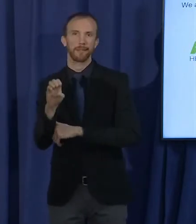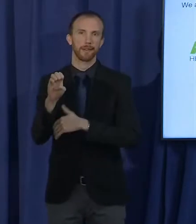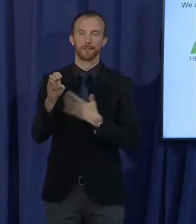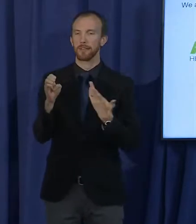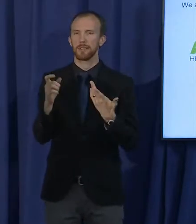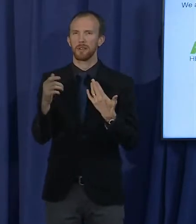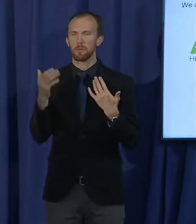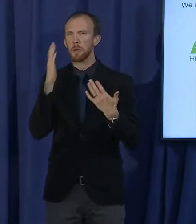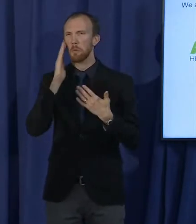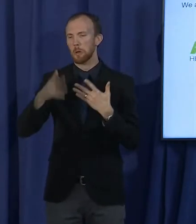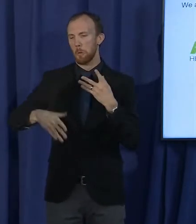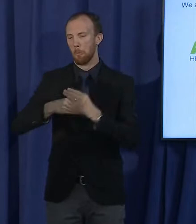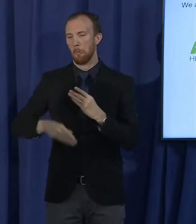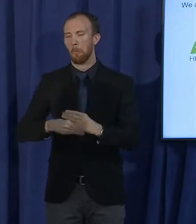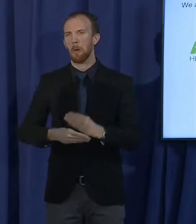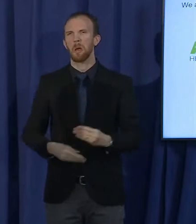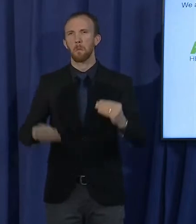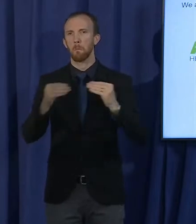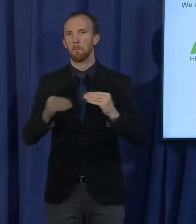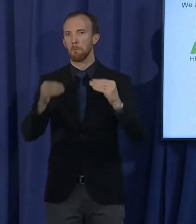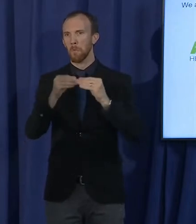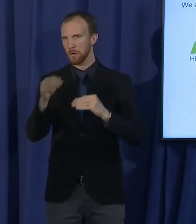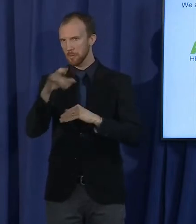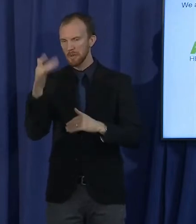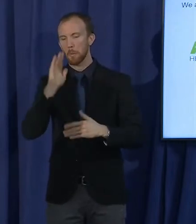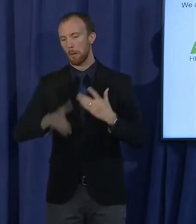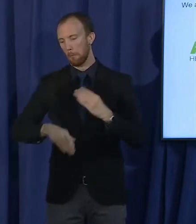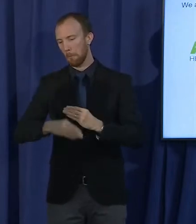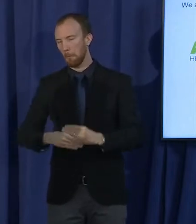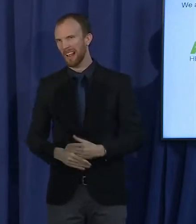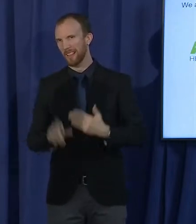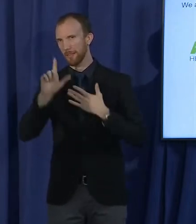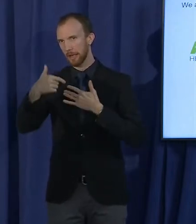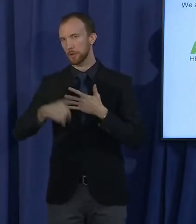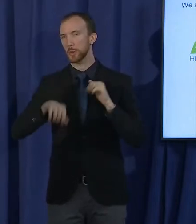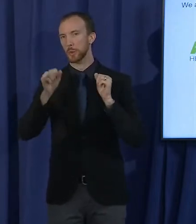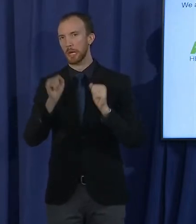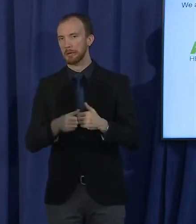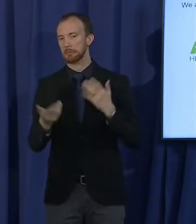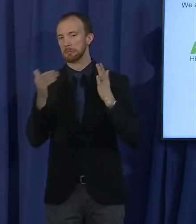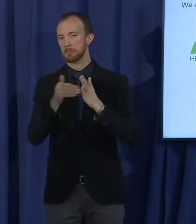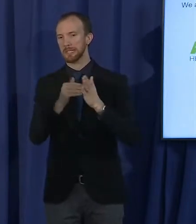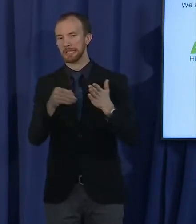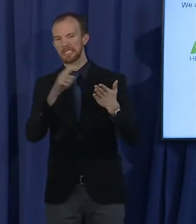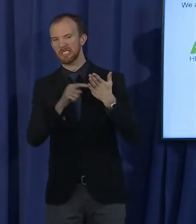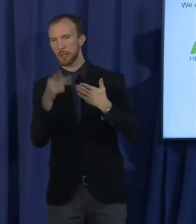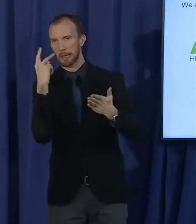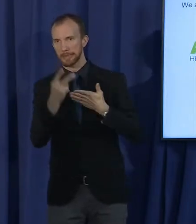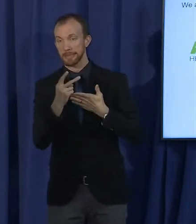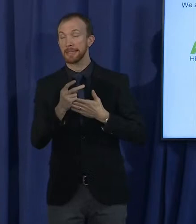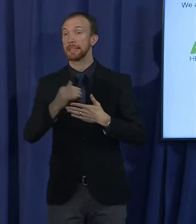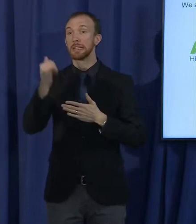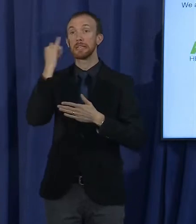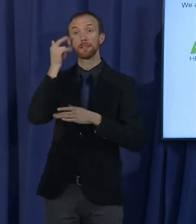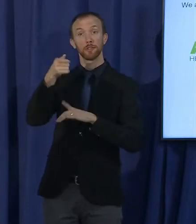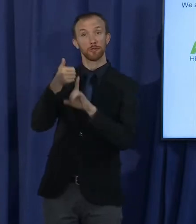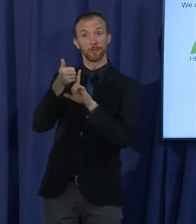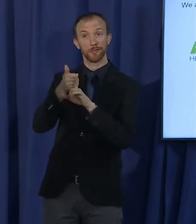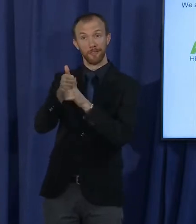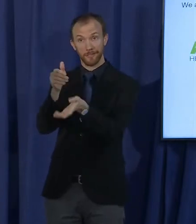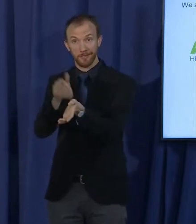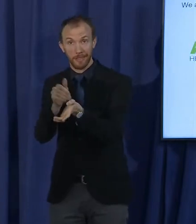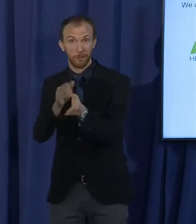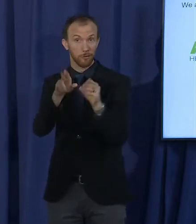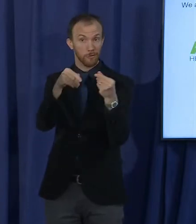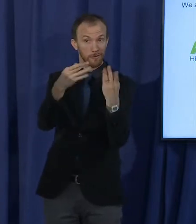central site so that you people can go online and check and see availability there. It's also free for any provider who has availability to join and list